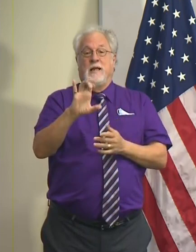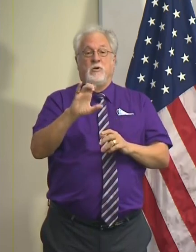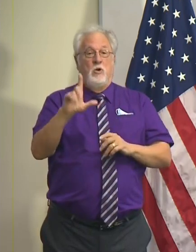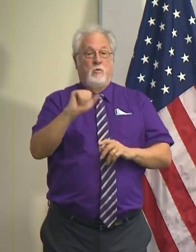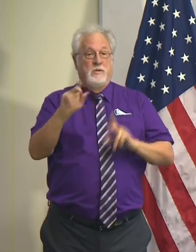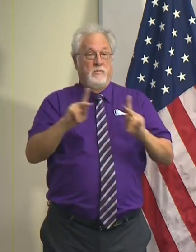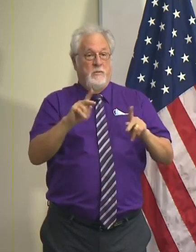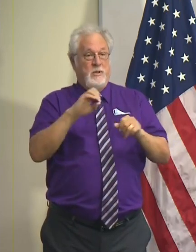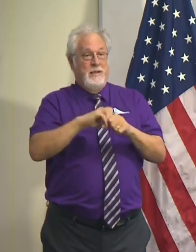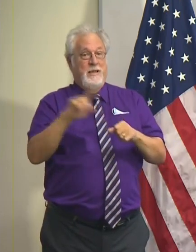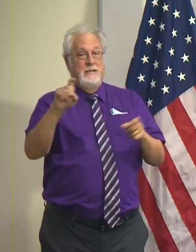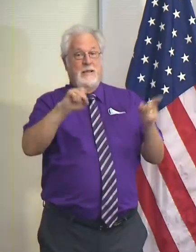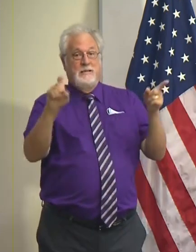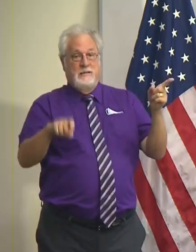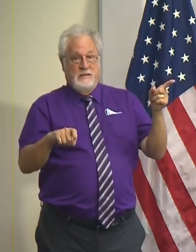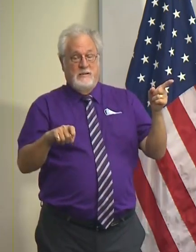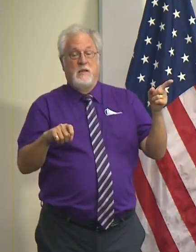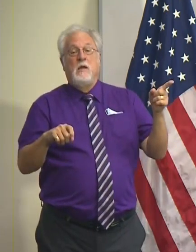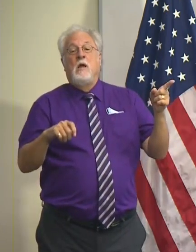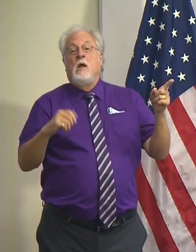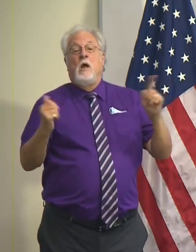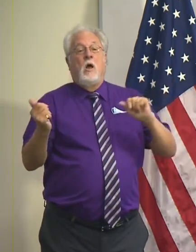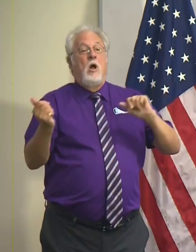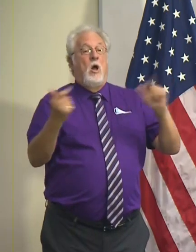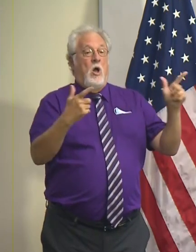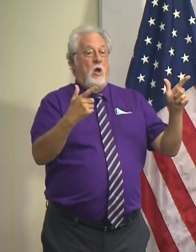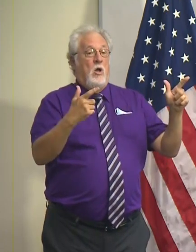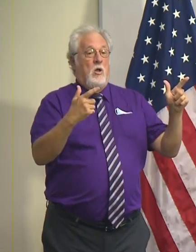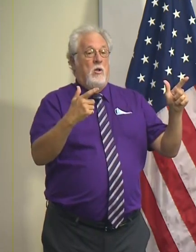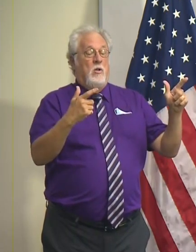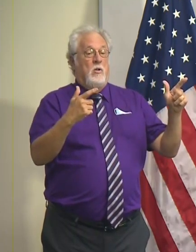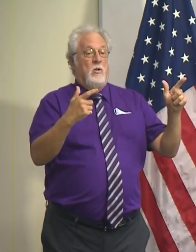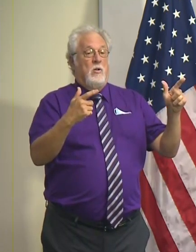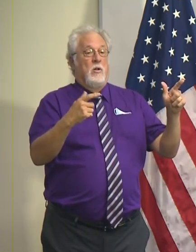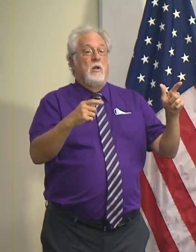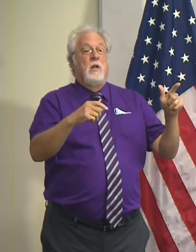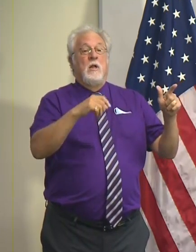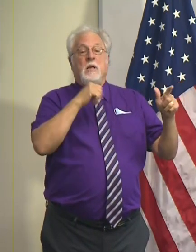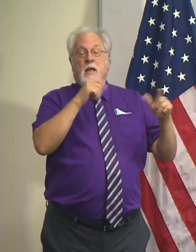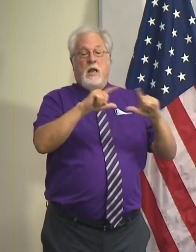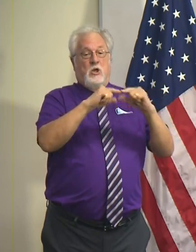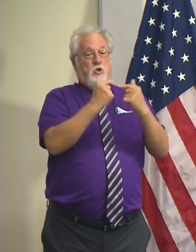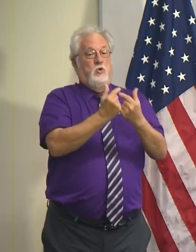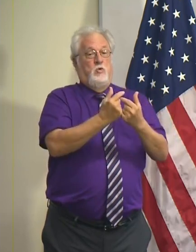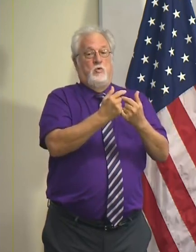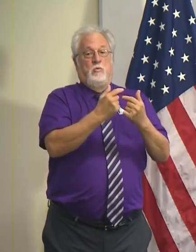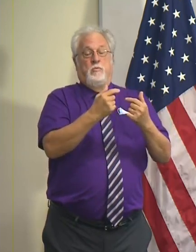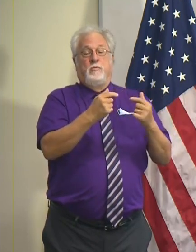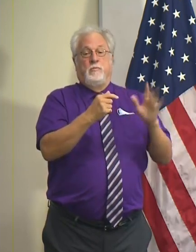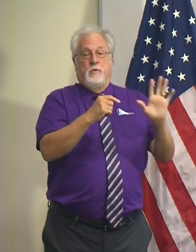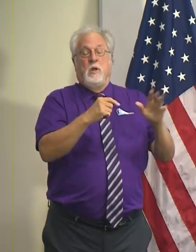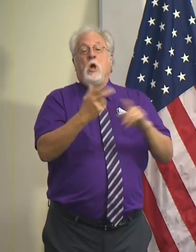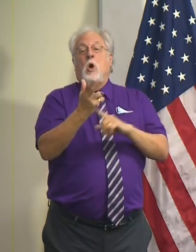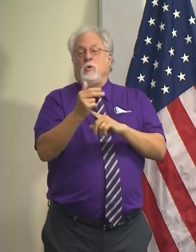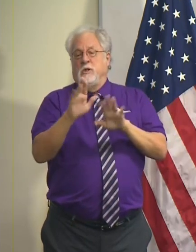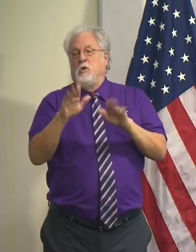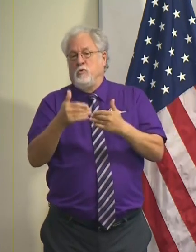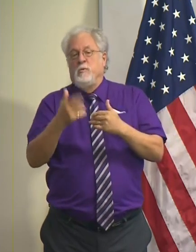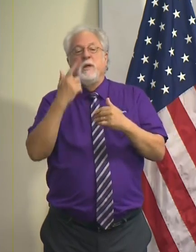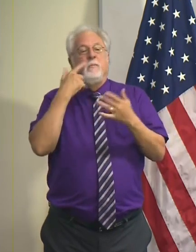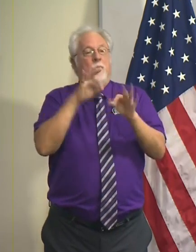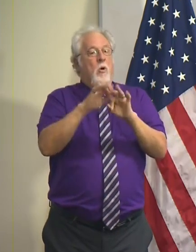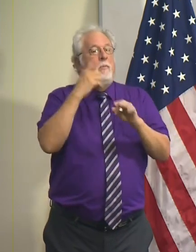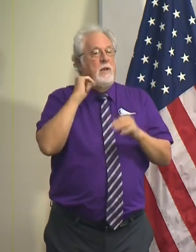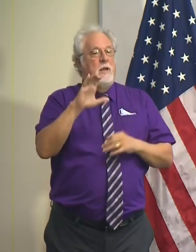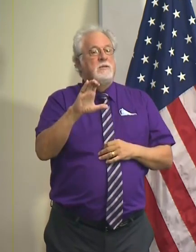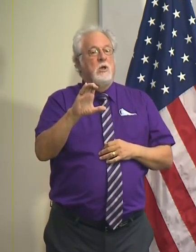Louisianans in the state of Texas. All these shelters are being, that we're talking about, are non-congregant hotels, obviously important because